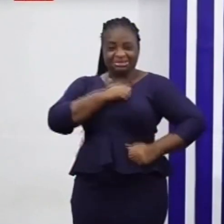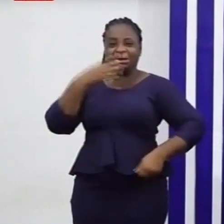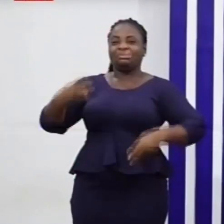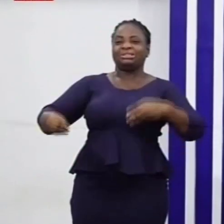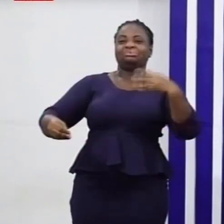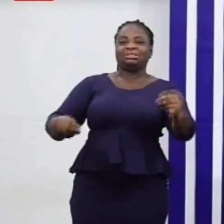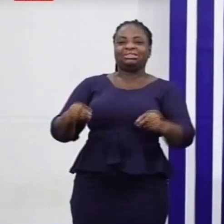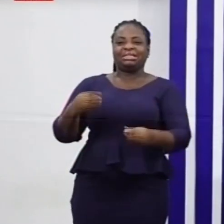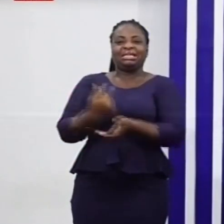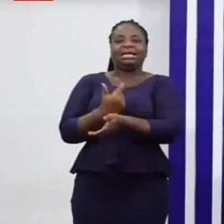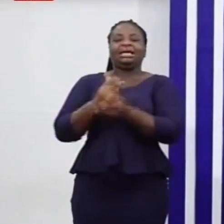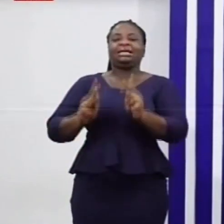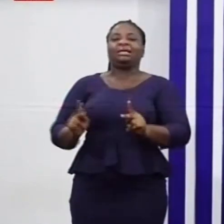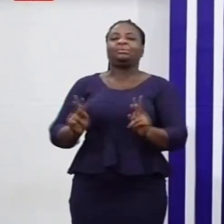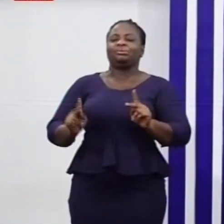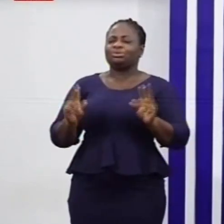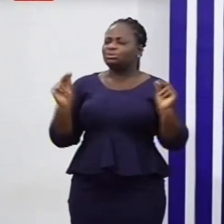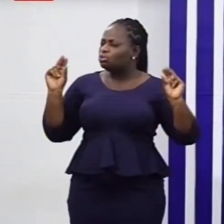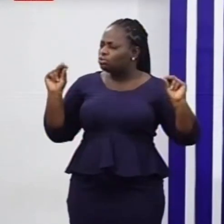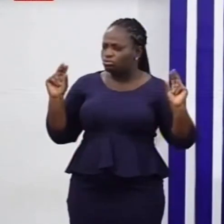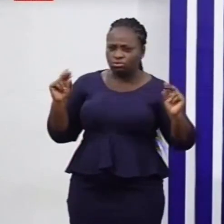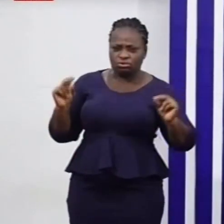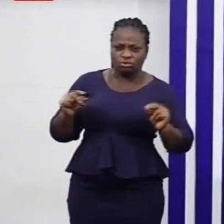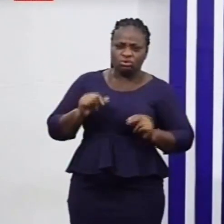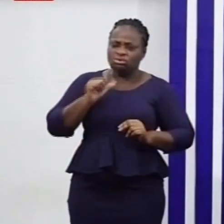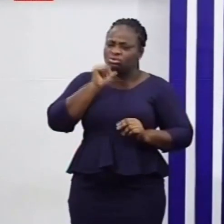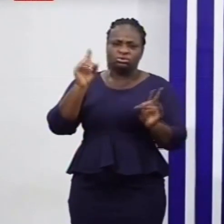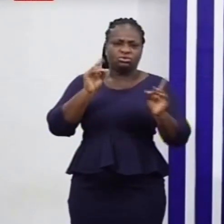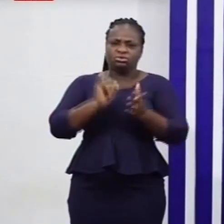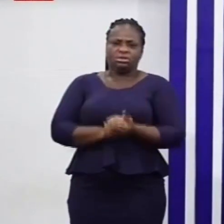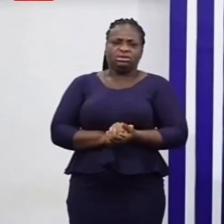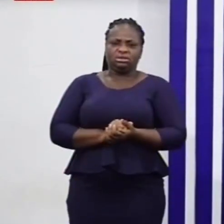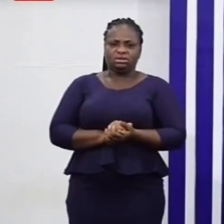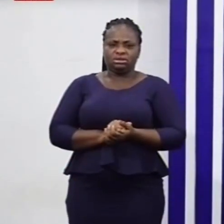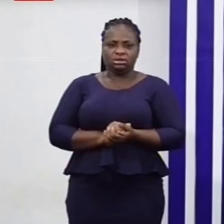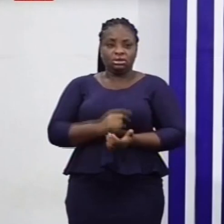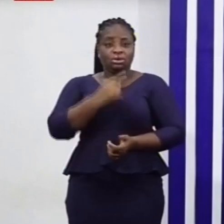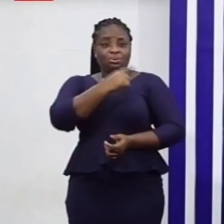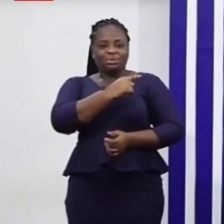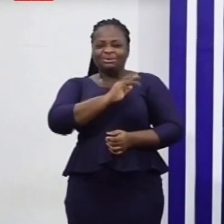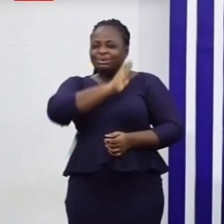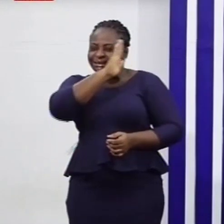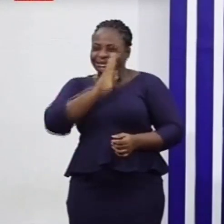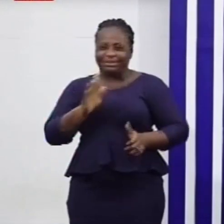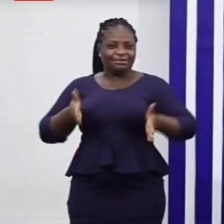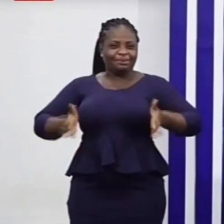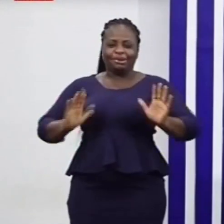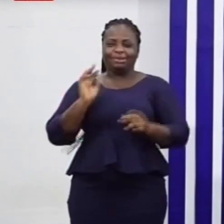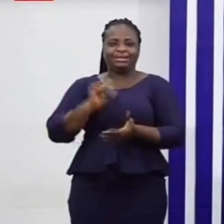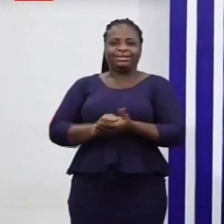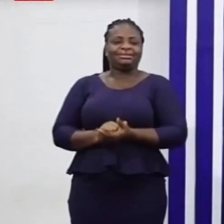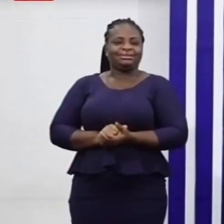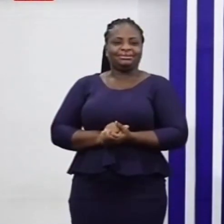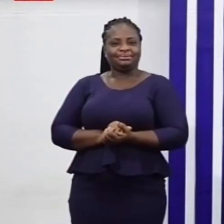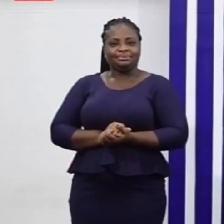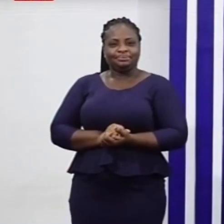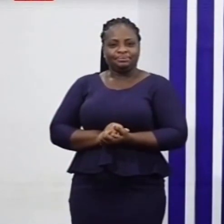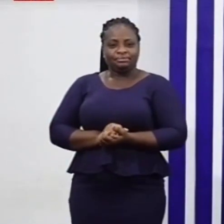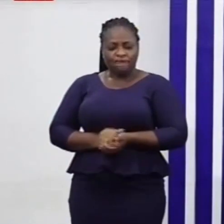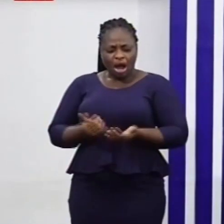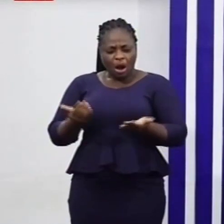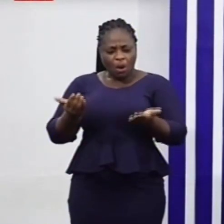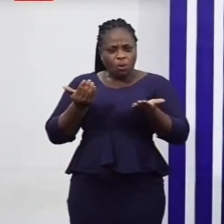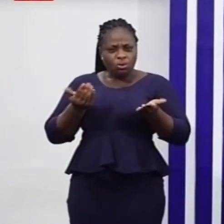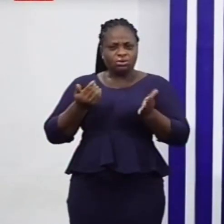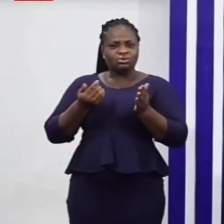our Ghanaians. We will not do it. We those in command will not permit it. I want to emphasize